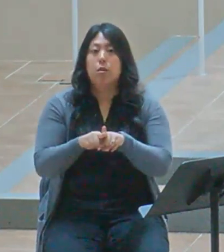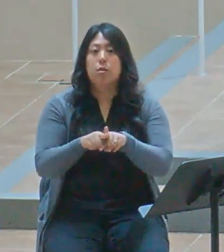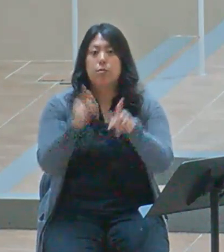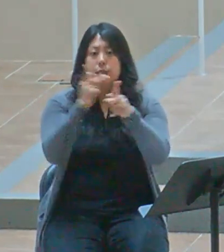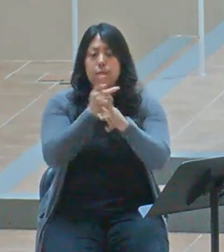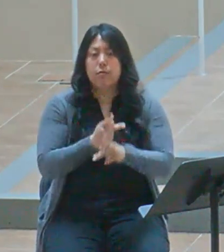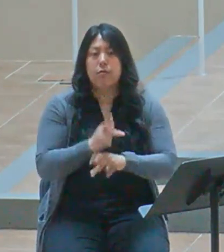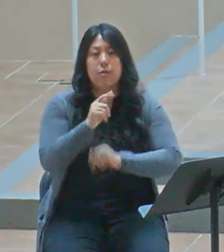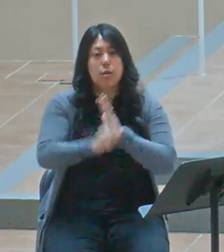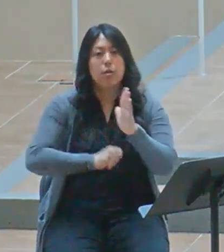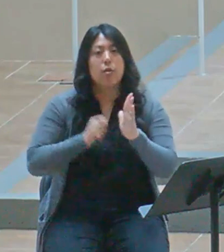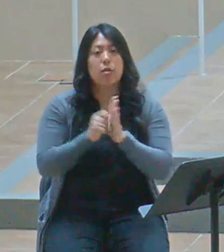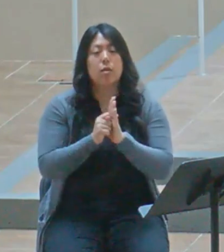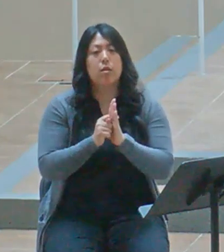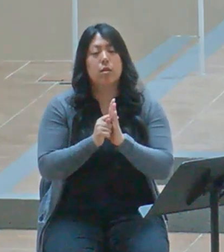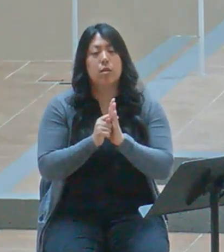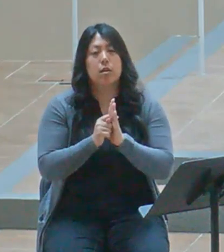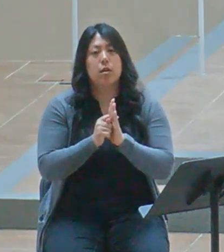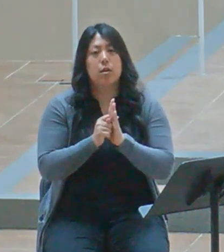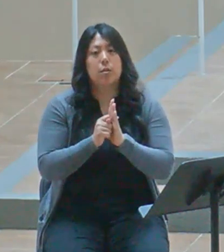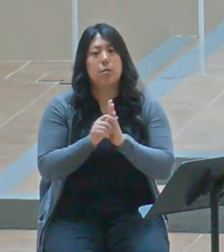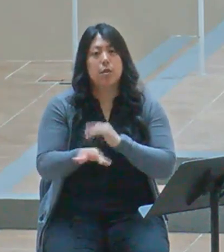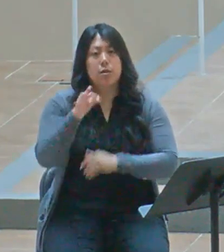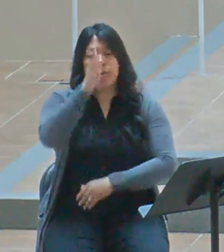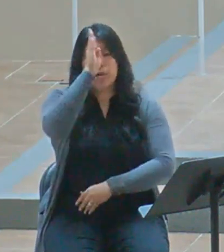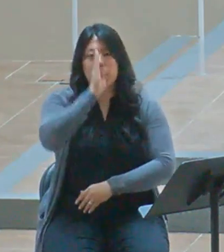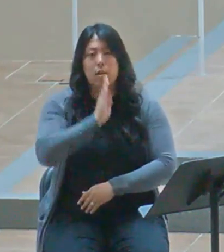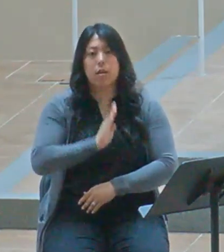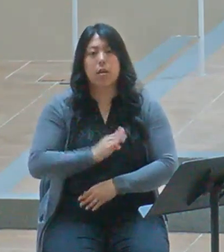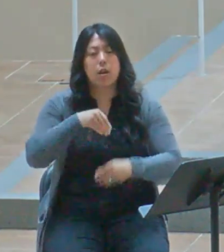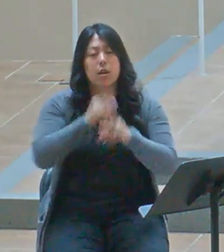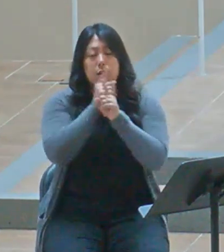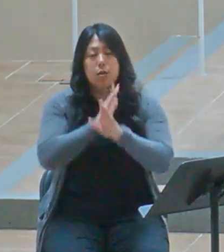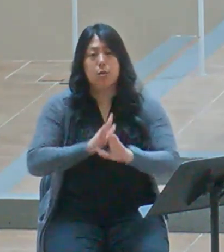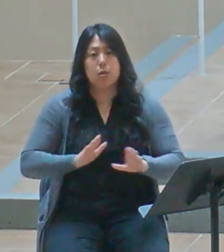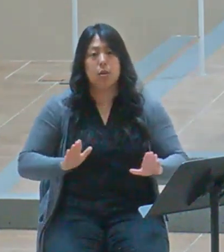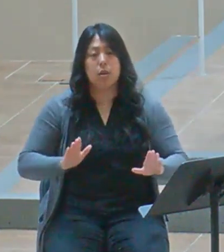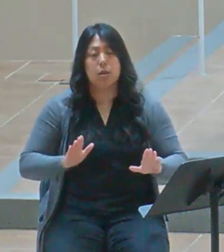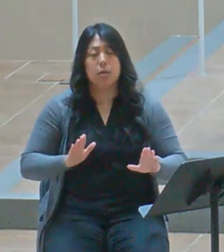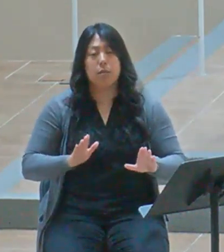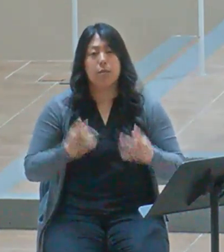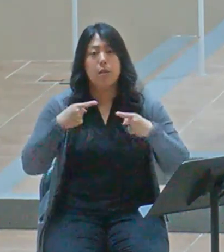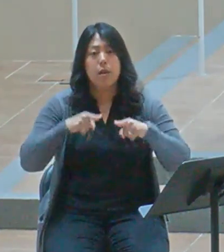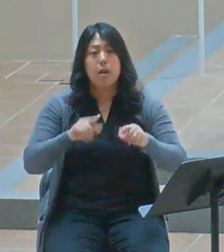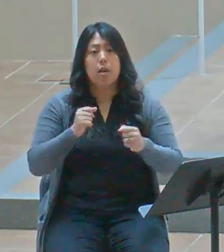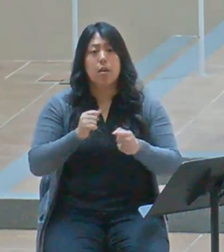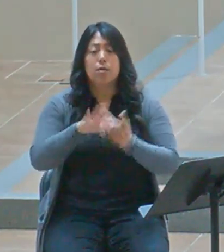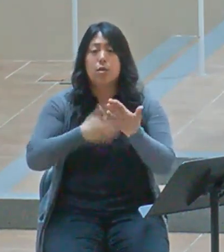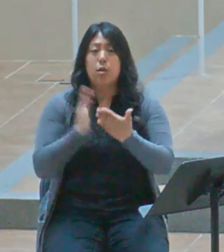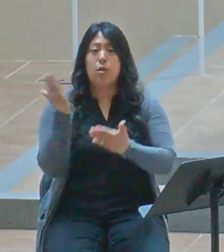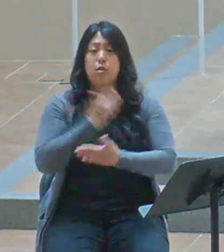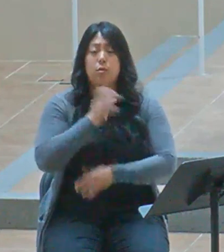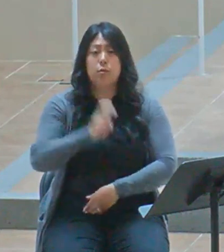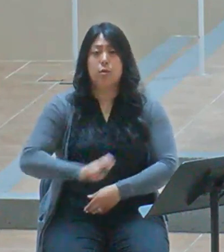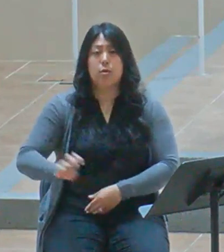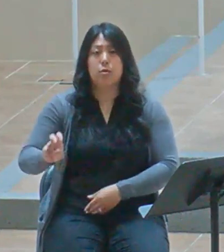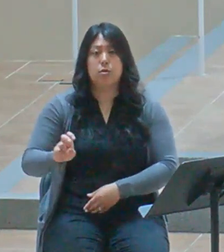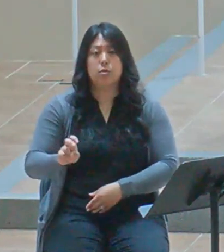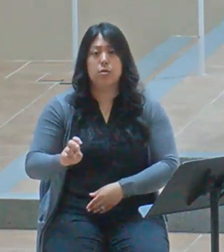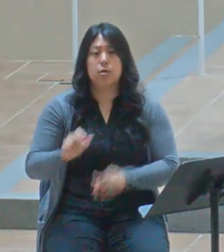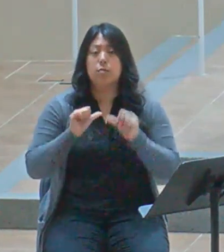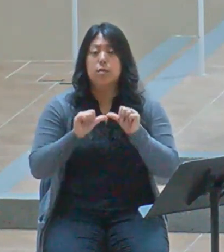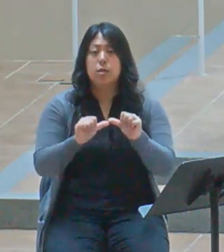where God is, which is in the quiet. As all of our journeys continue, know that Christ, who walked this